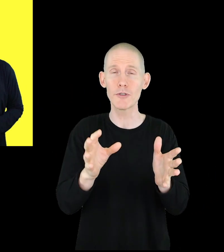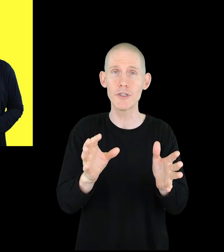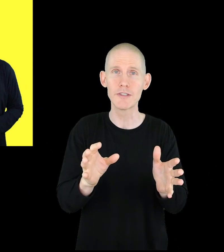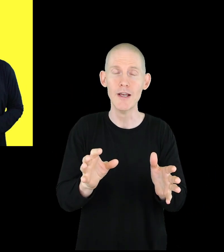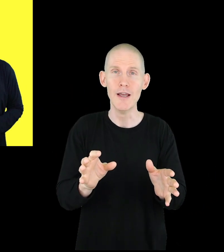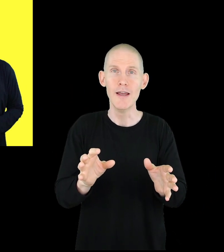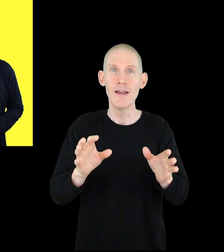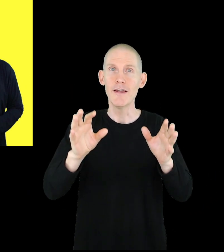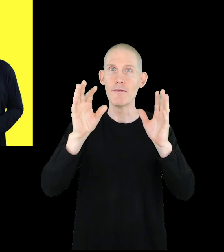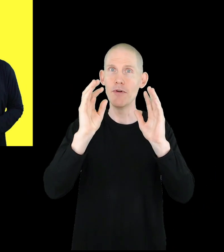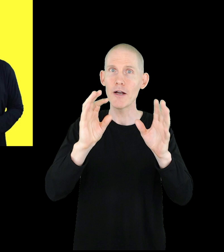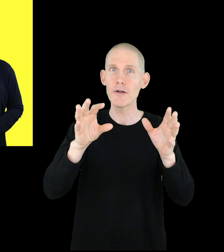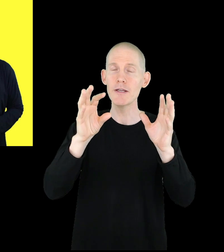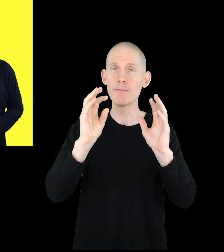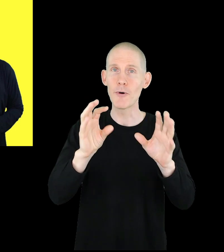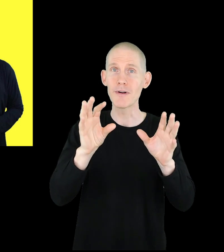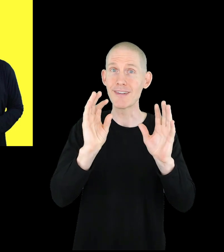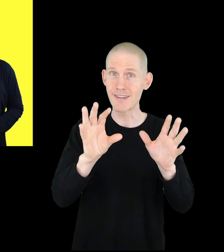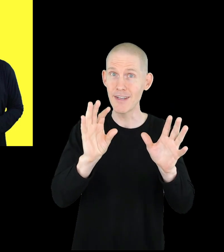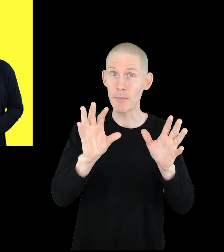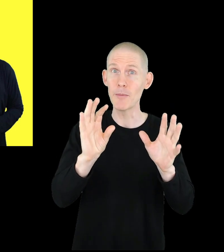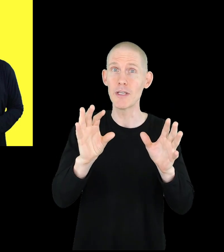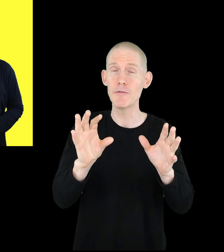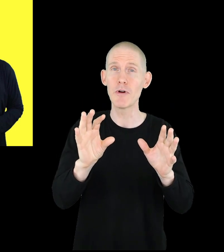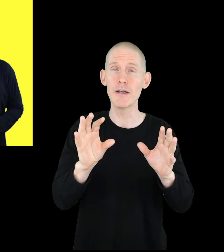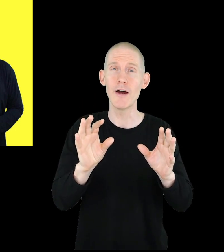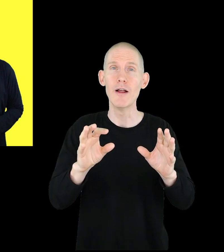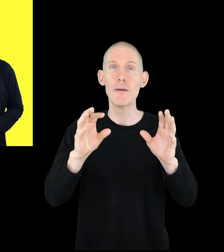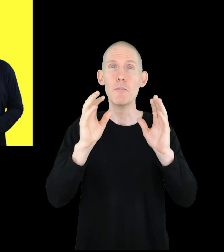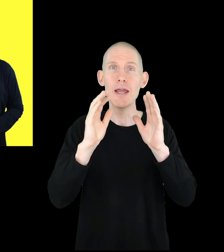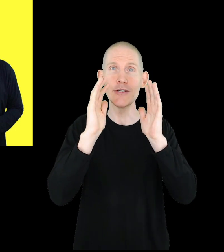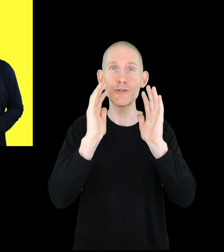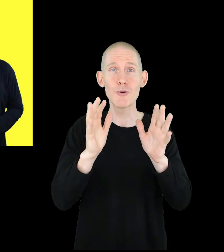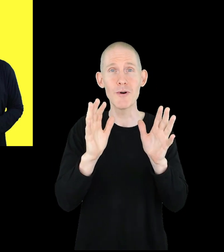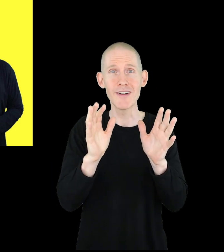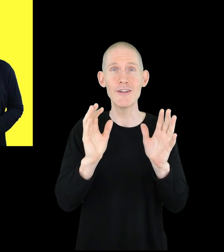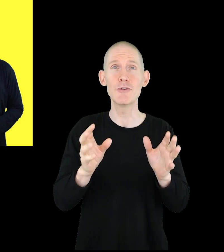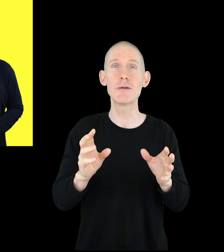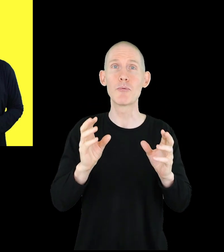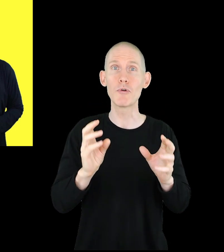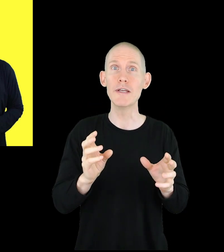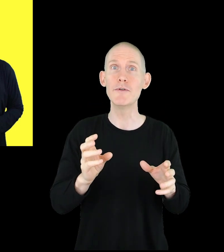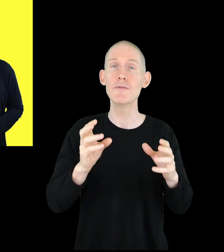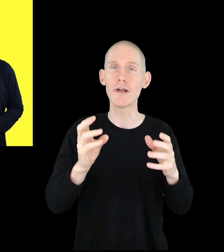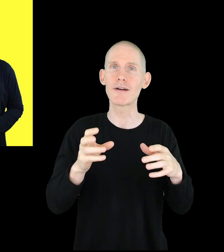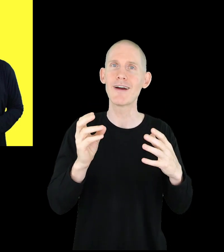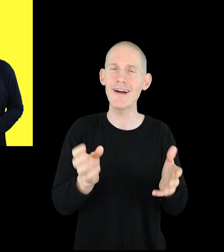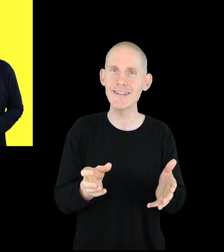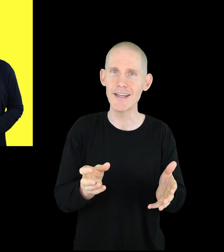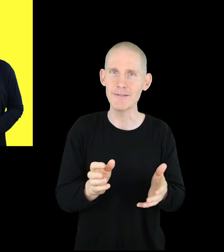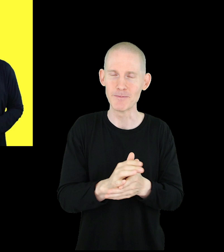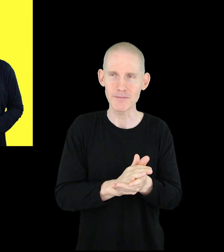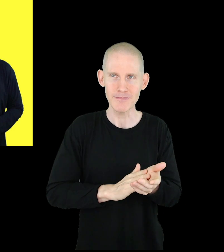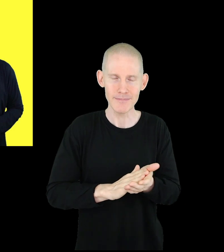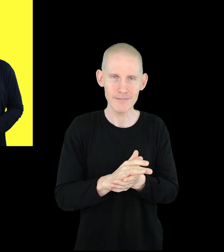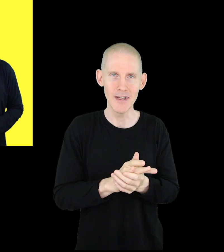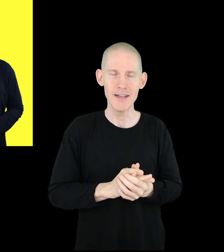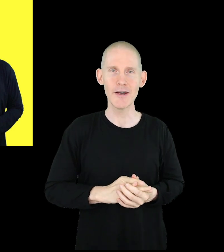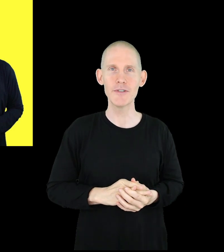purchase, very important tip I'm going to give you right now. Make sure that you can preview their content. Now this